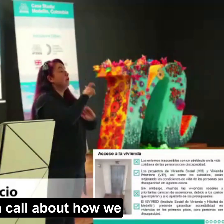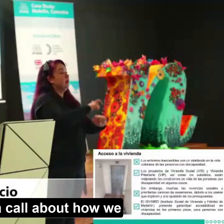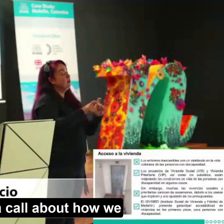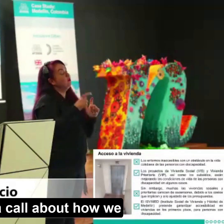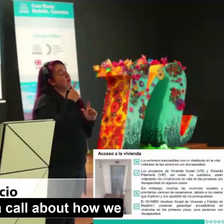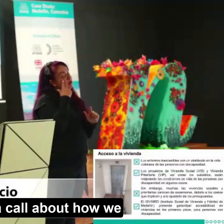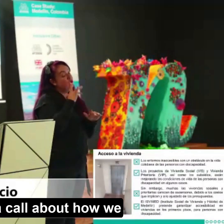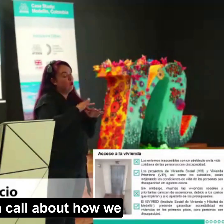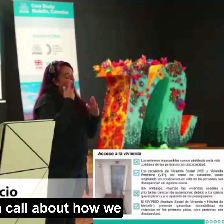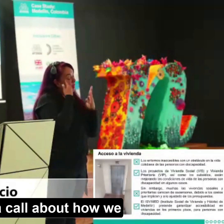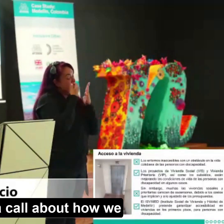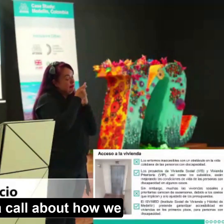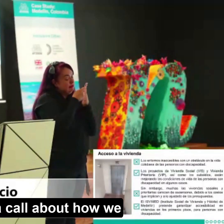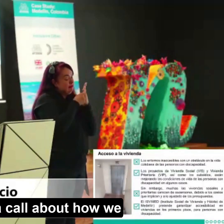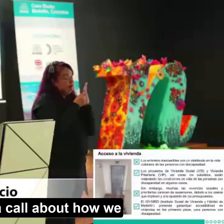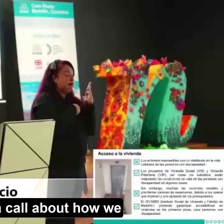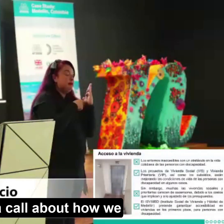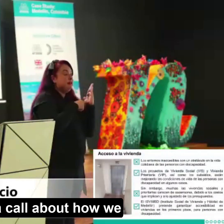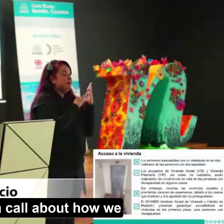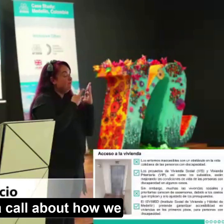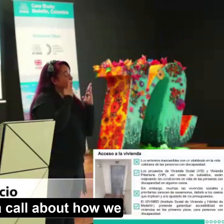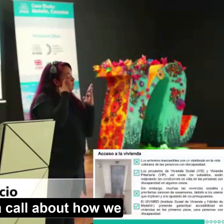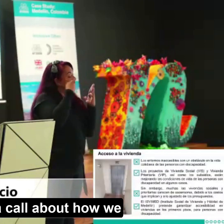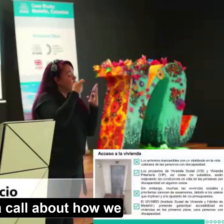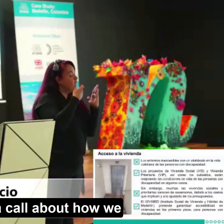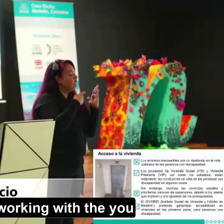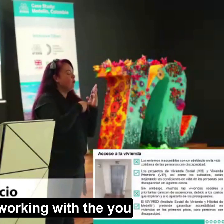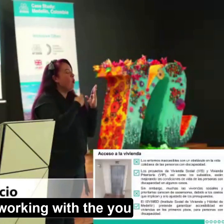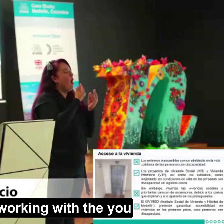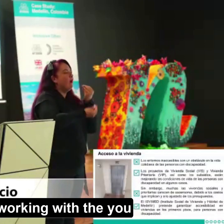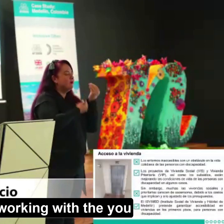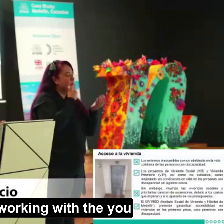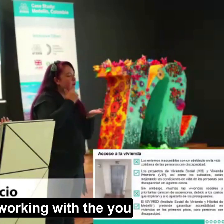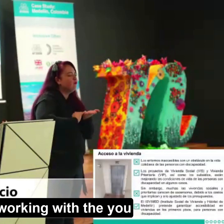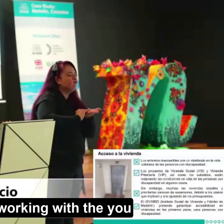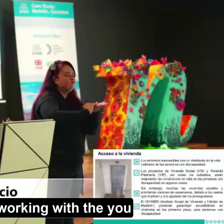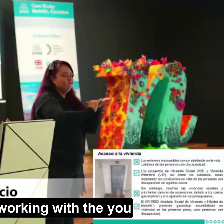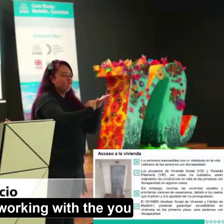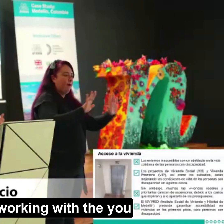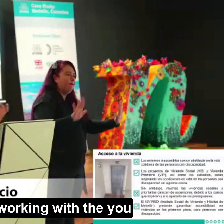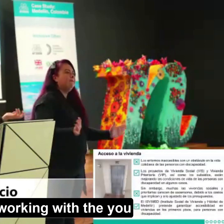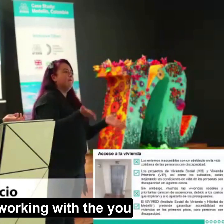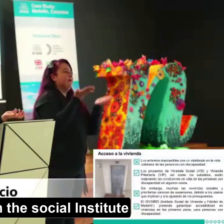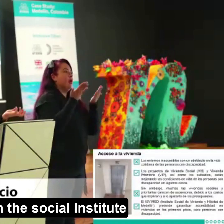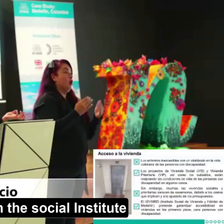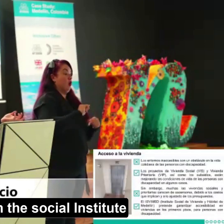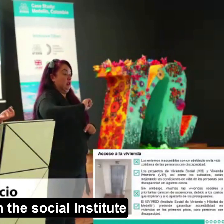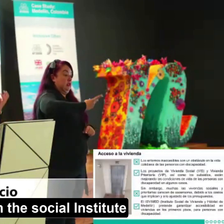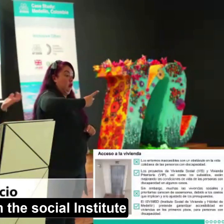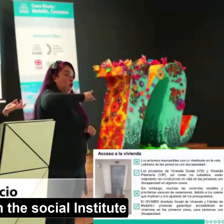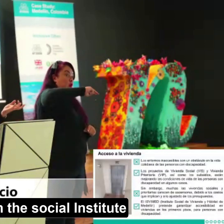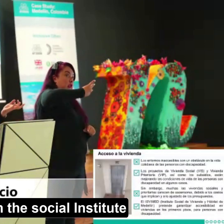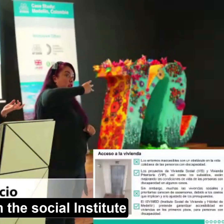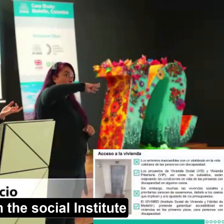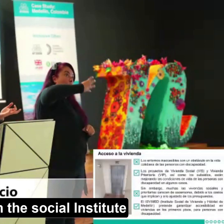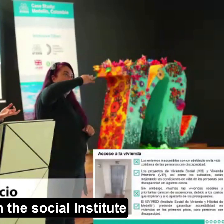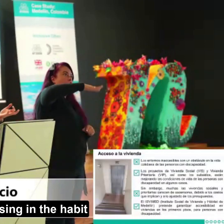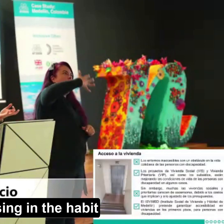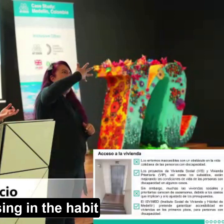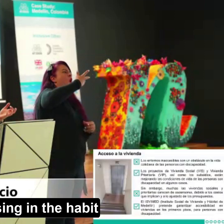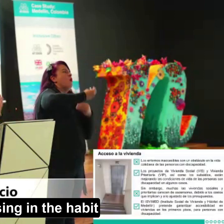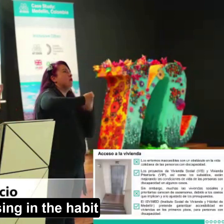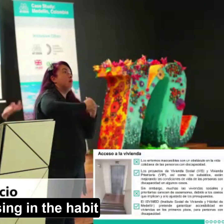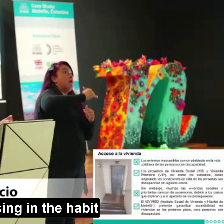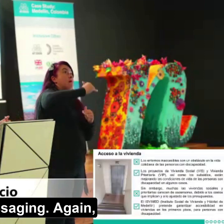story. So this is a call of how we're going to be working with ISBMED, with the Social Institute